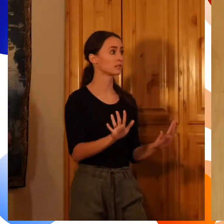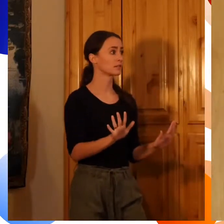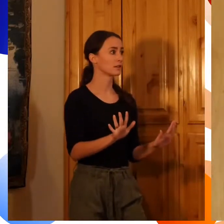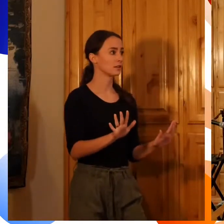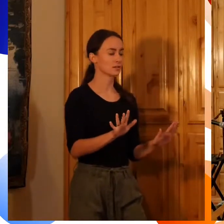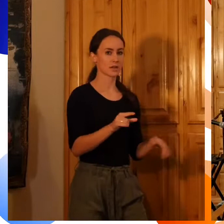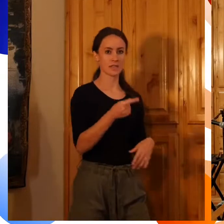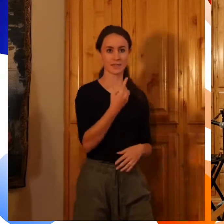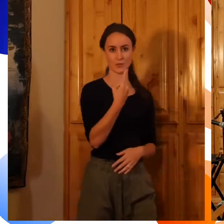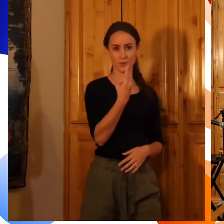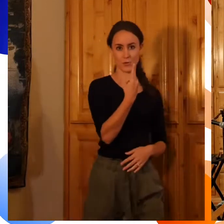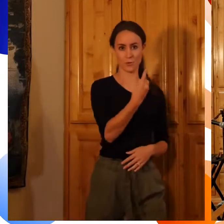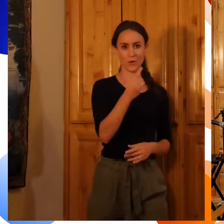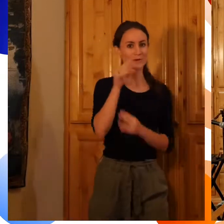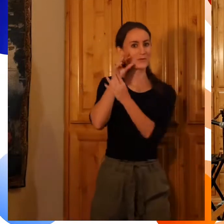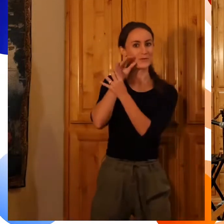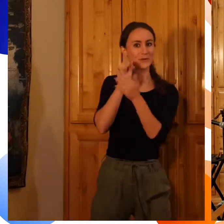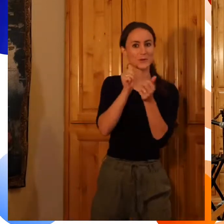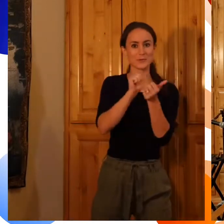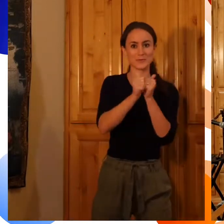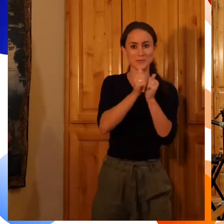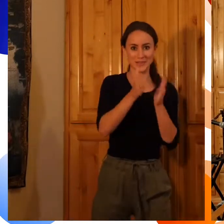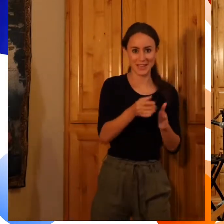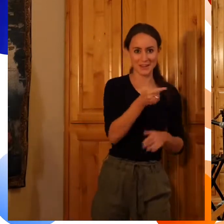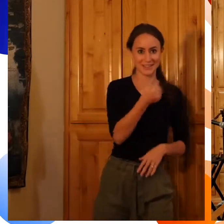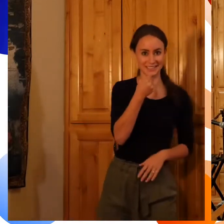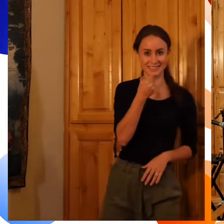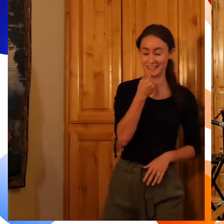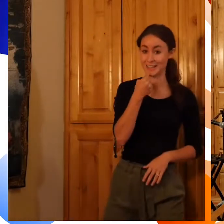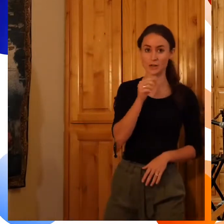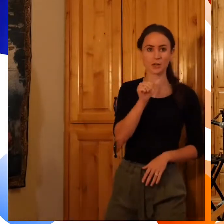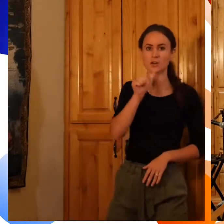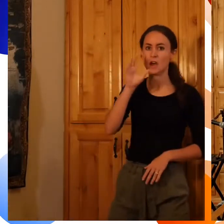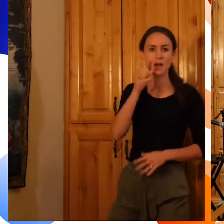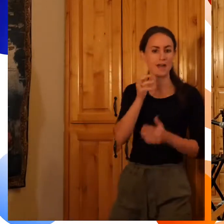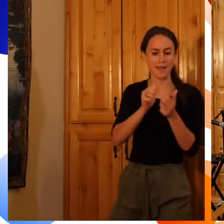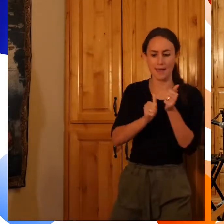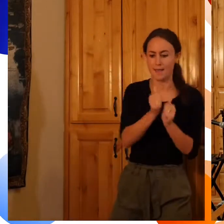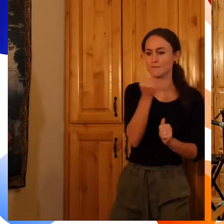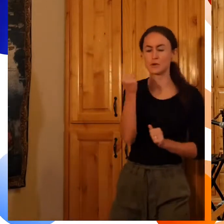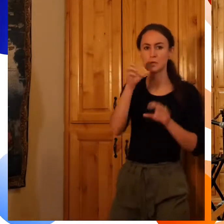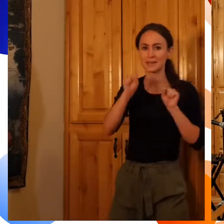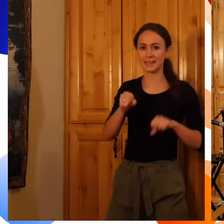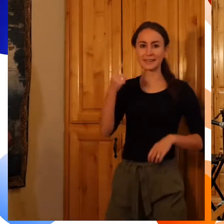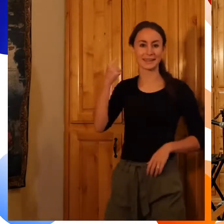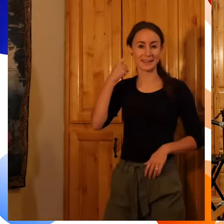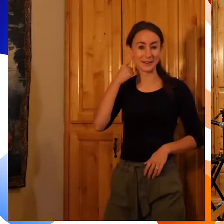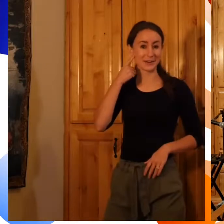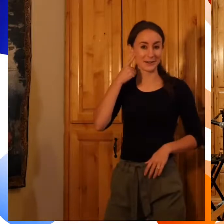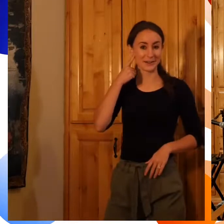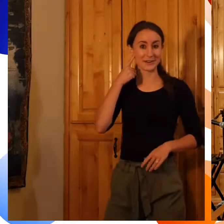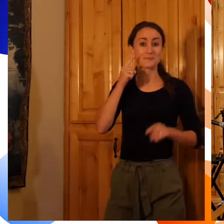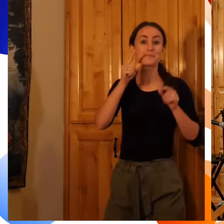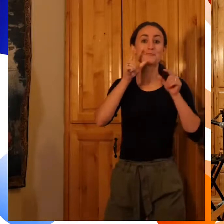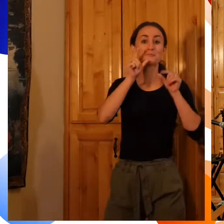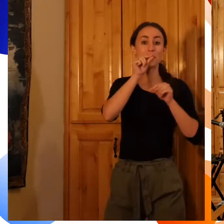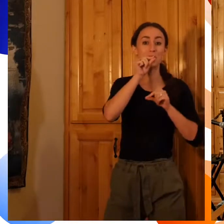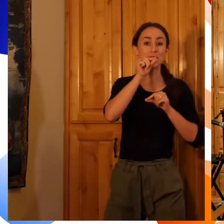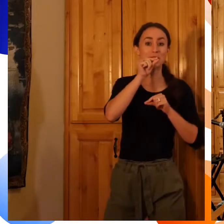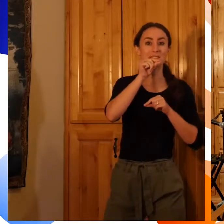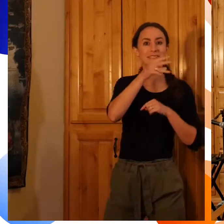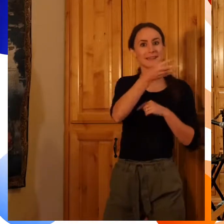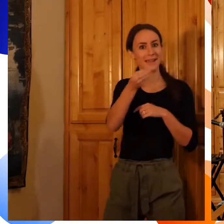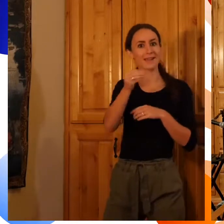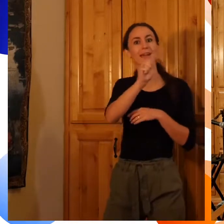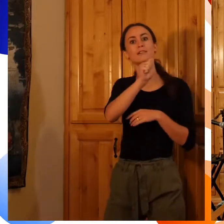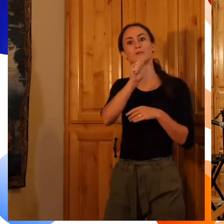it at Donald and he said, "Not everyone could hear the songs of birds, nor everyone to all their words."